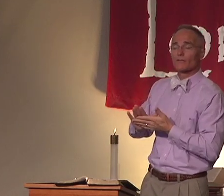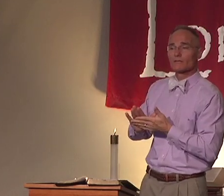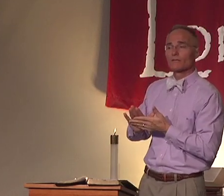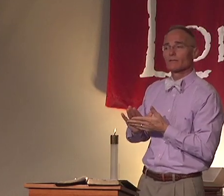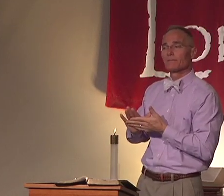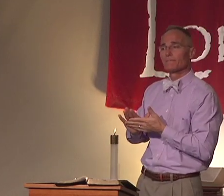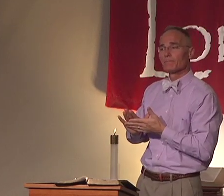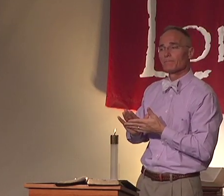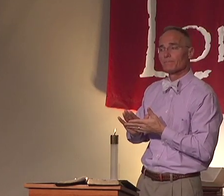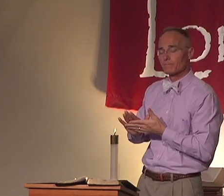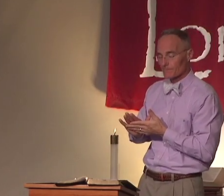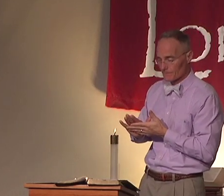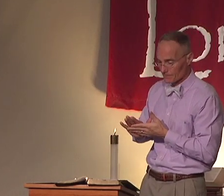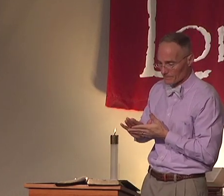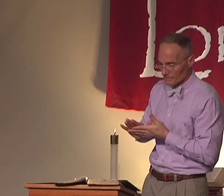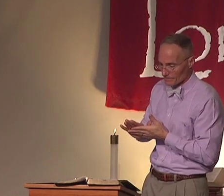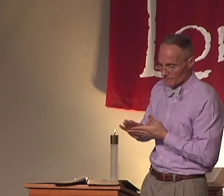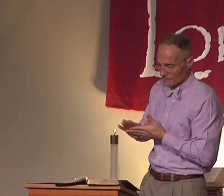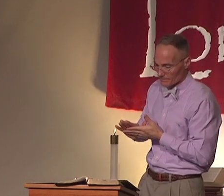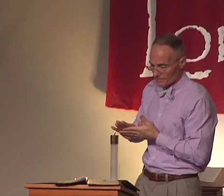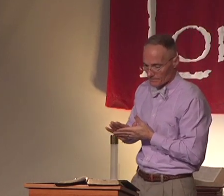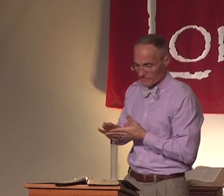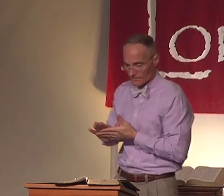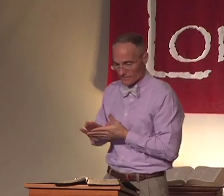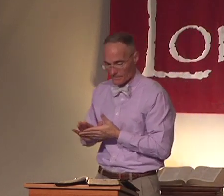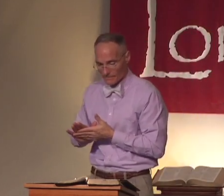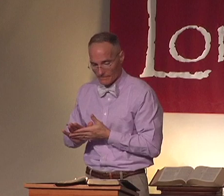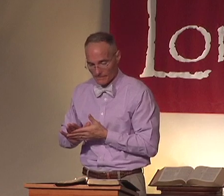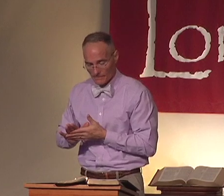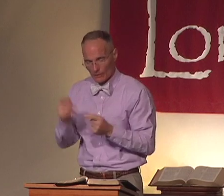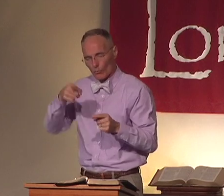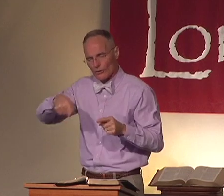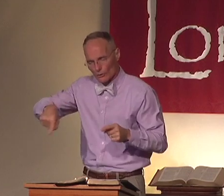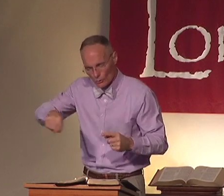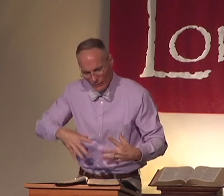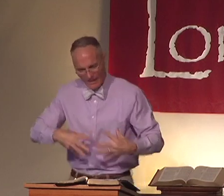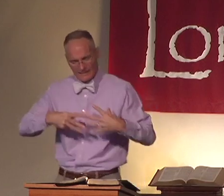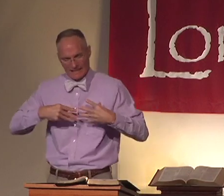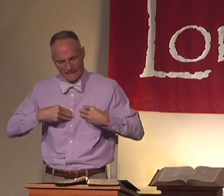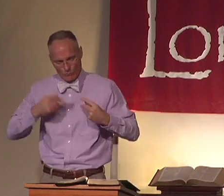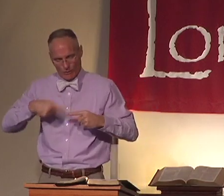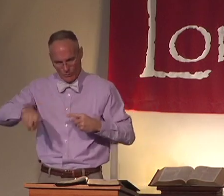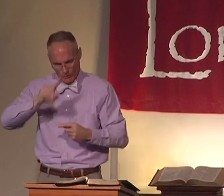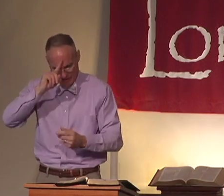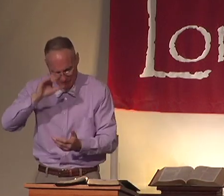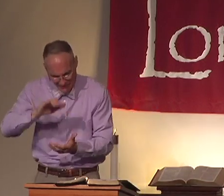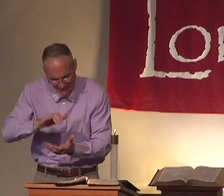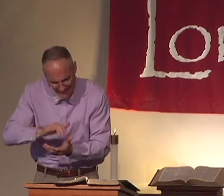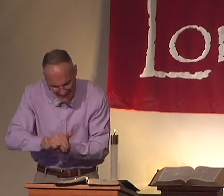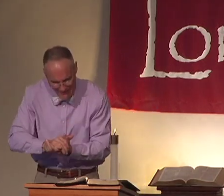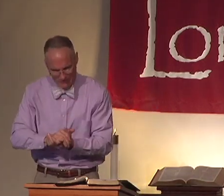was traded off for his righteousness. He gave that to us. And when you accept, when you